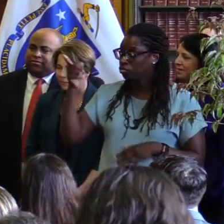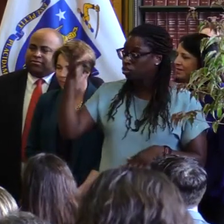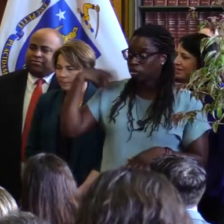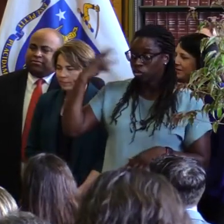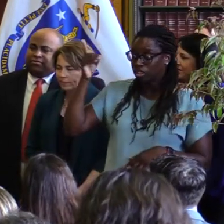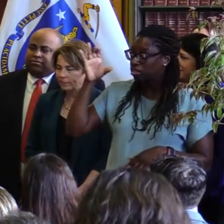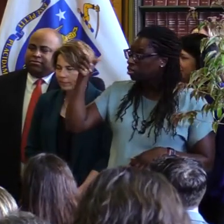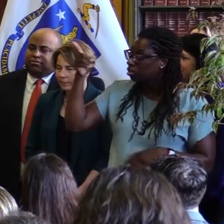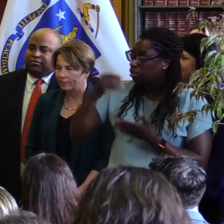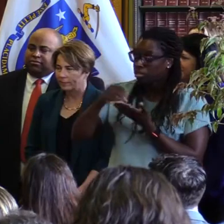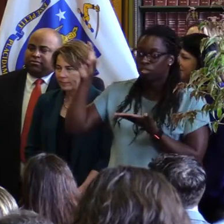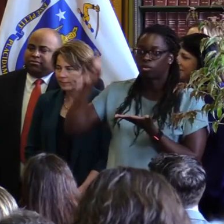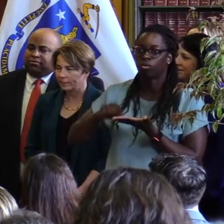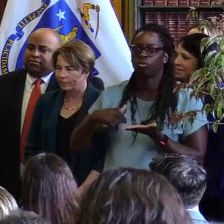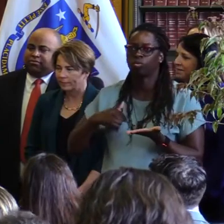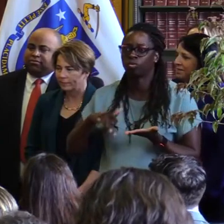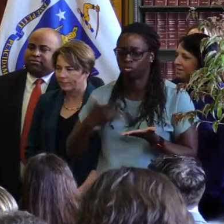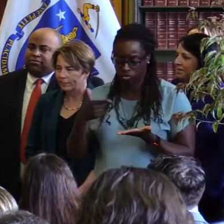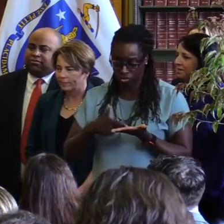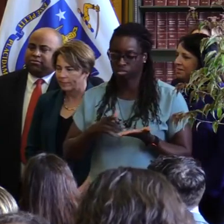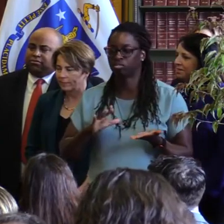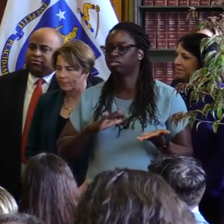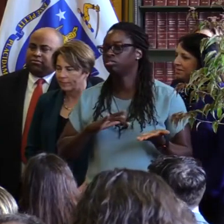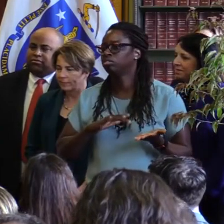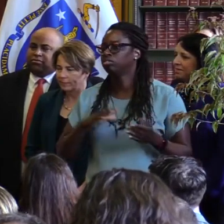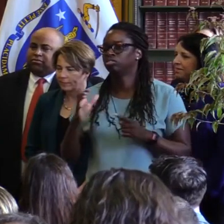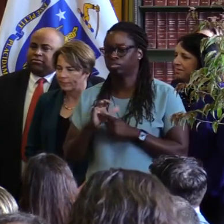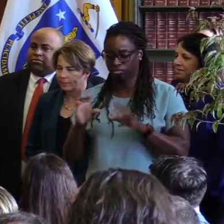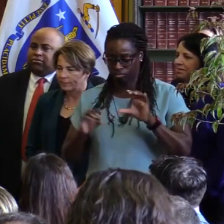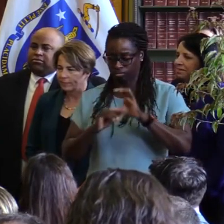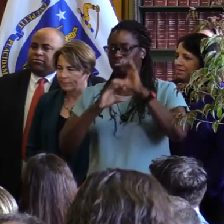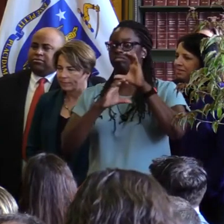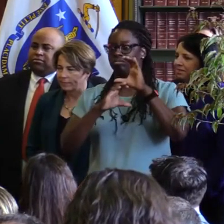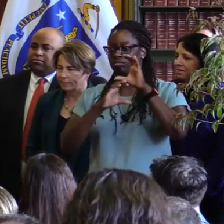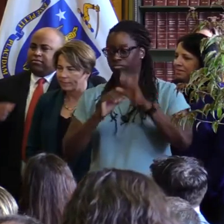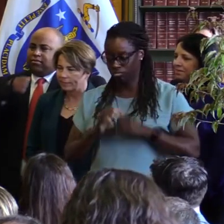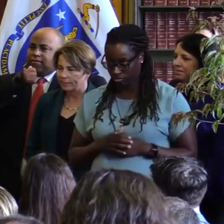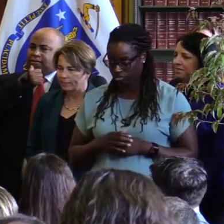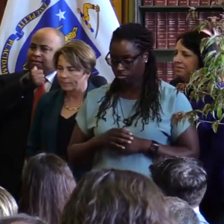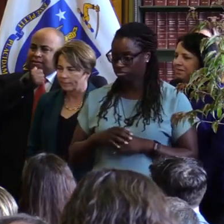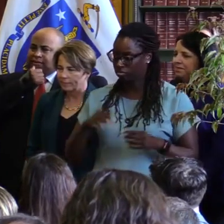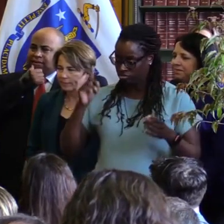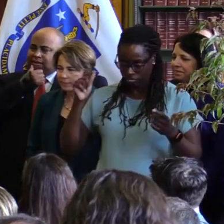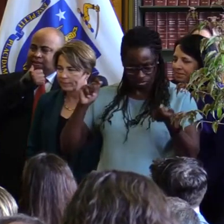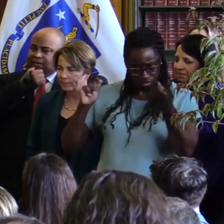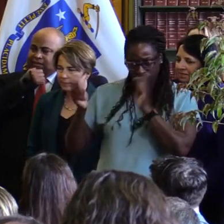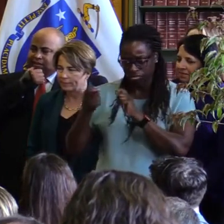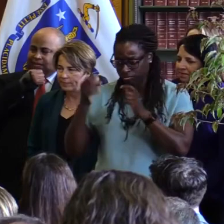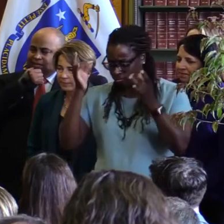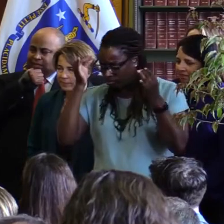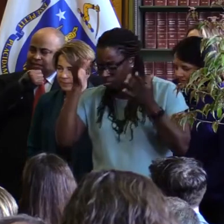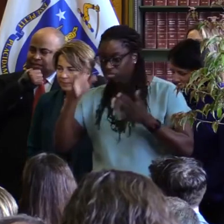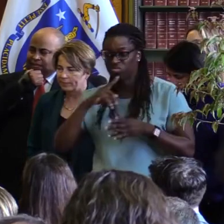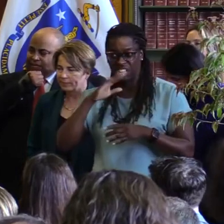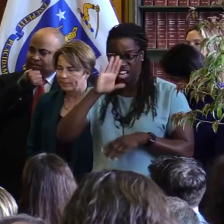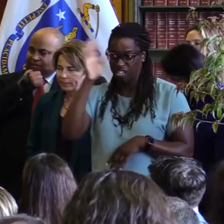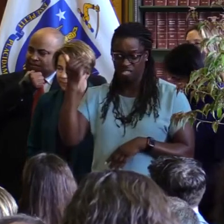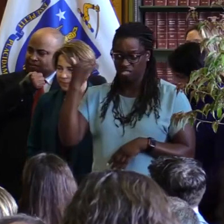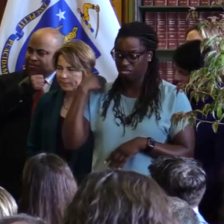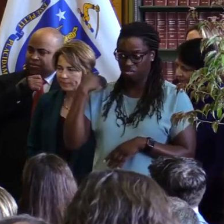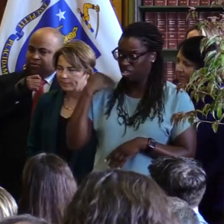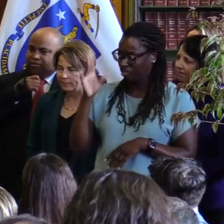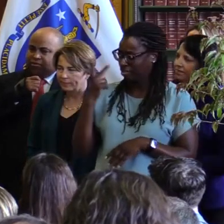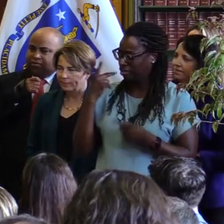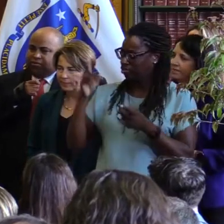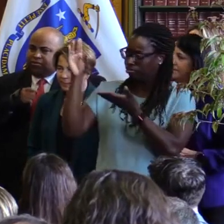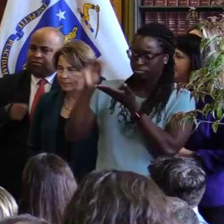Transformation on unprecedented levels and sizes in three of the most interconnected and compelling